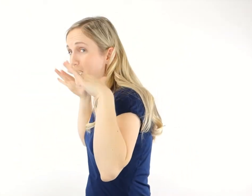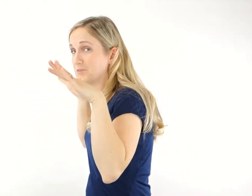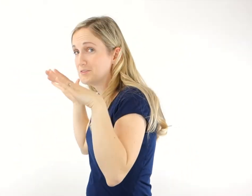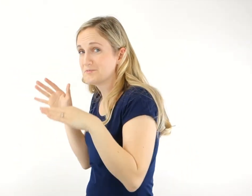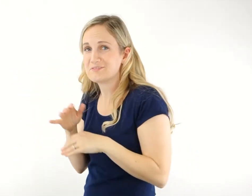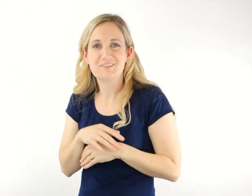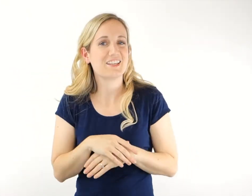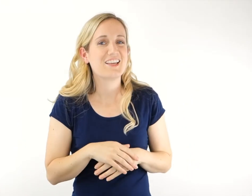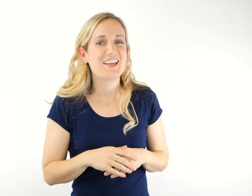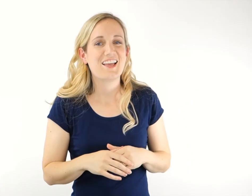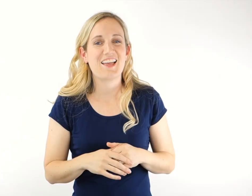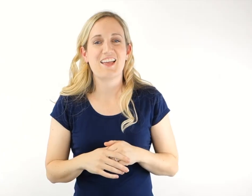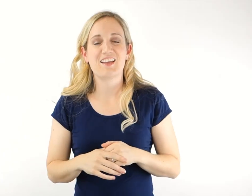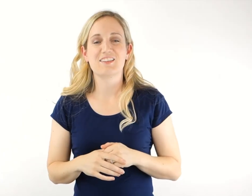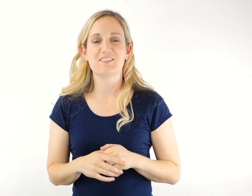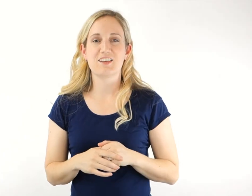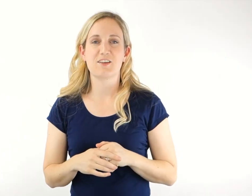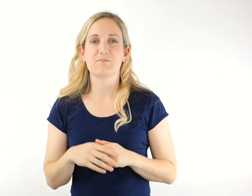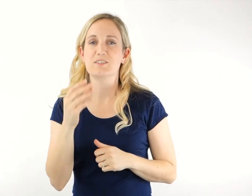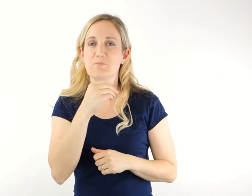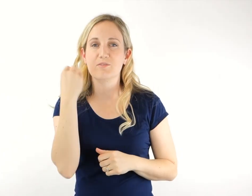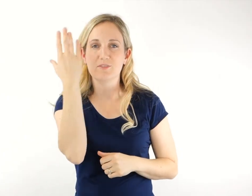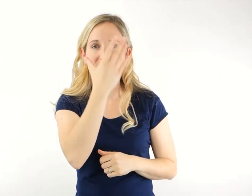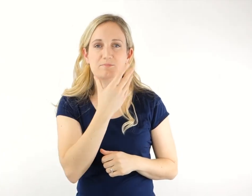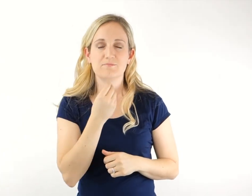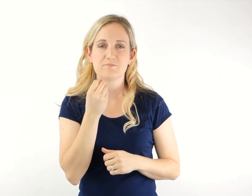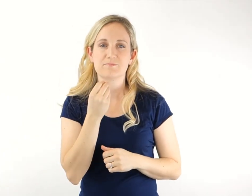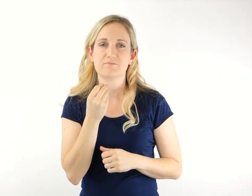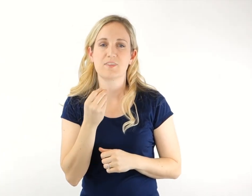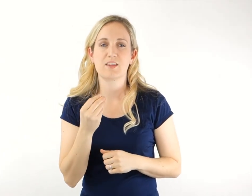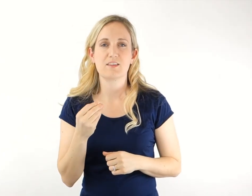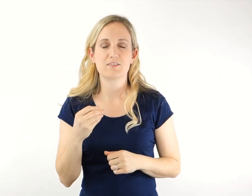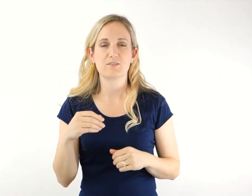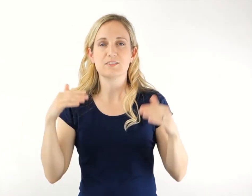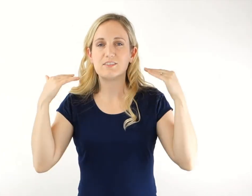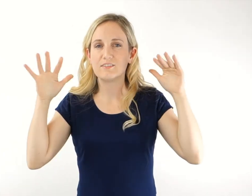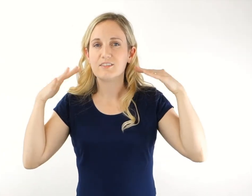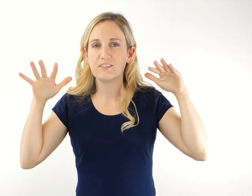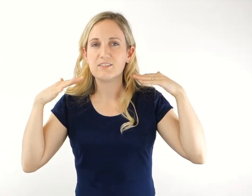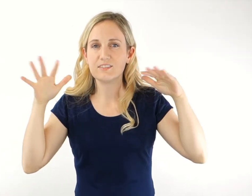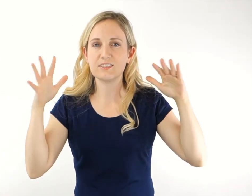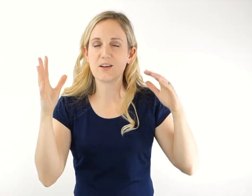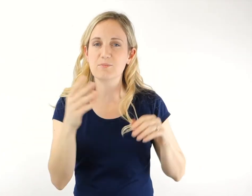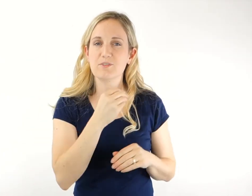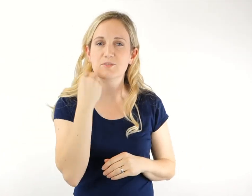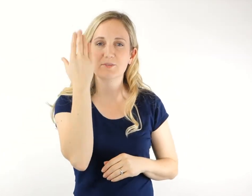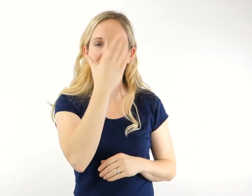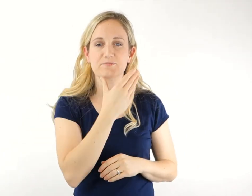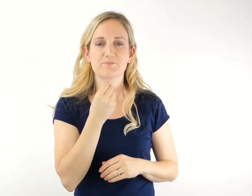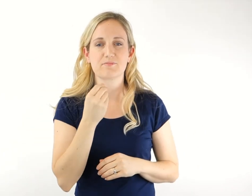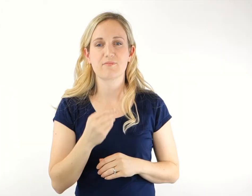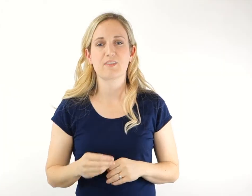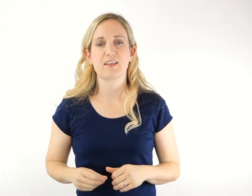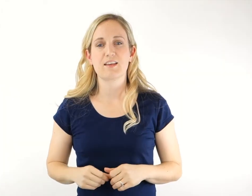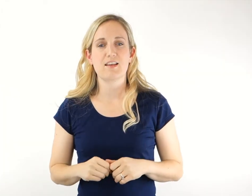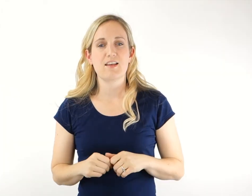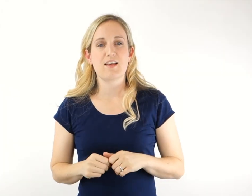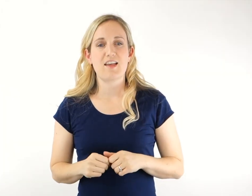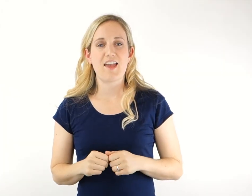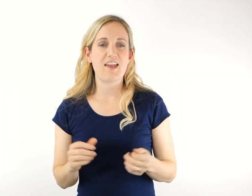Sound. And this is beautiful. So it's sound beautiful. And